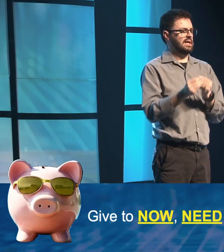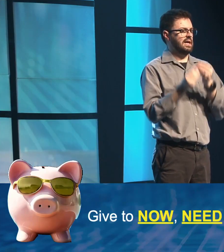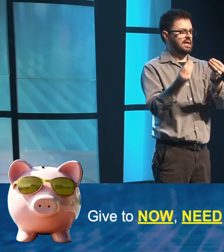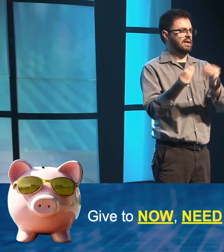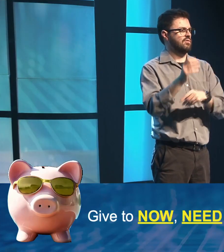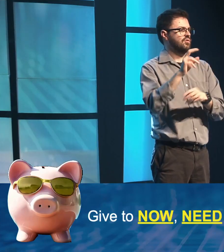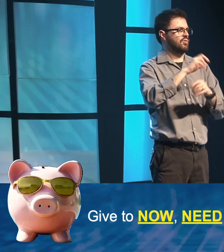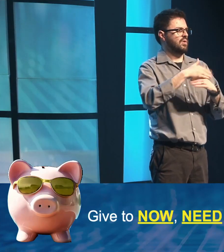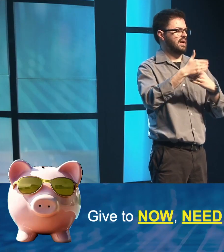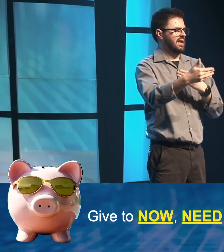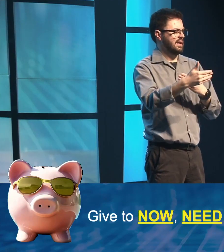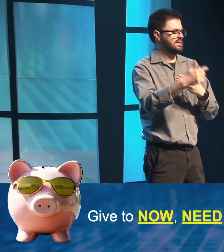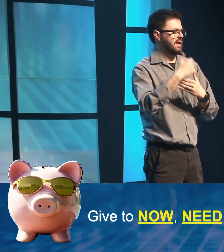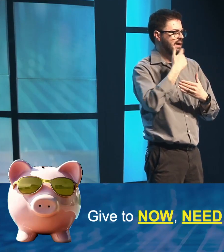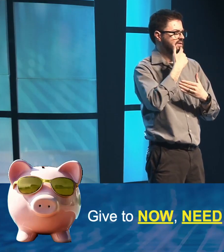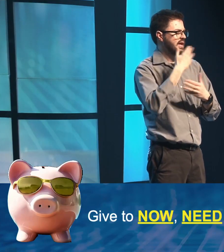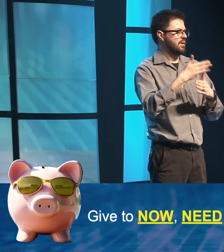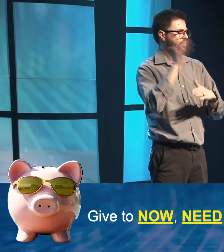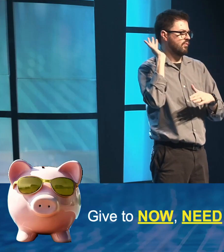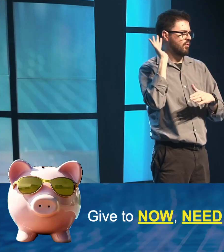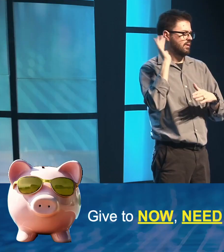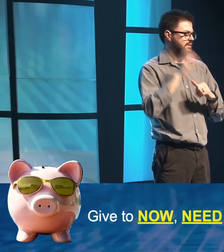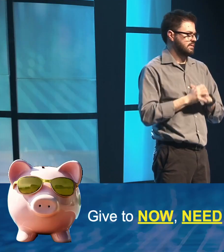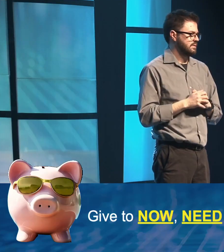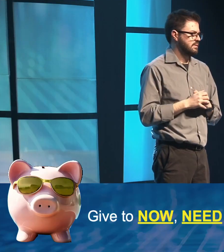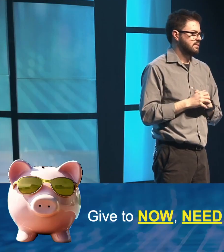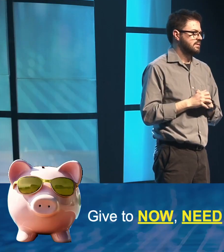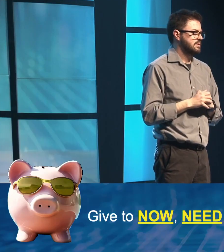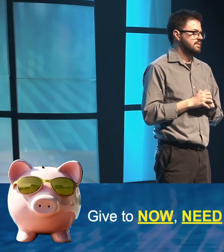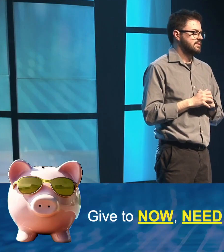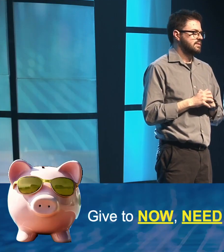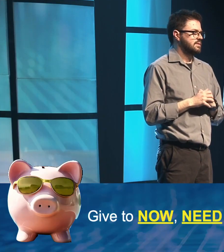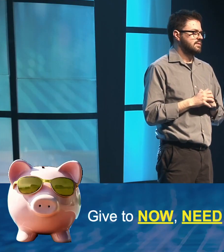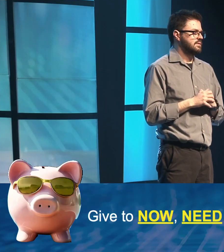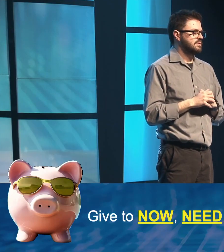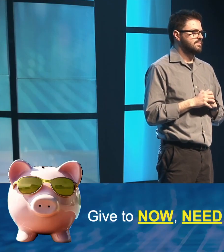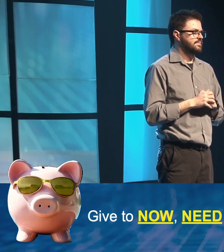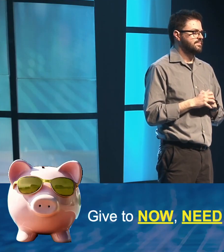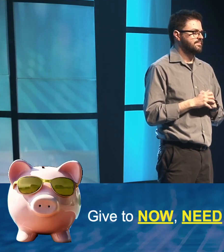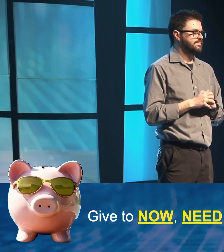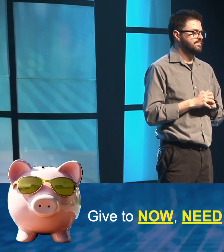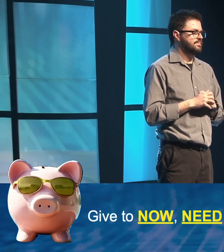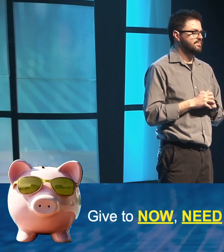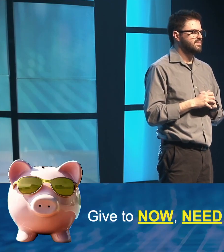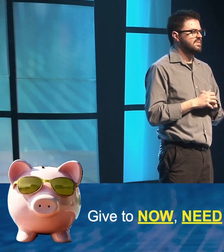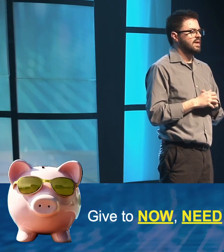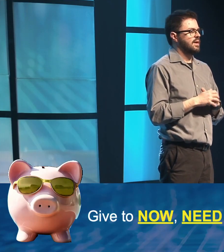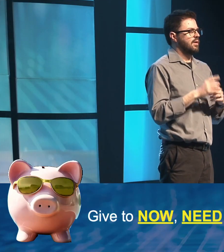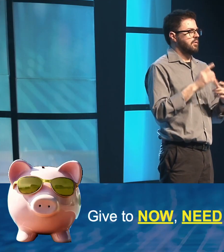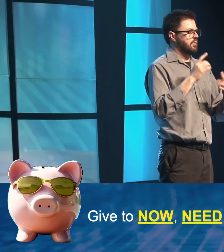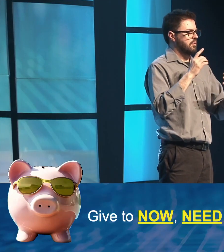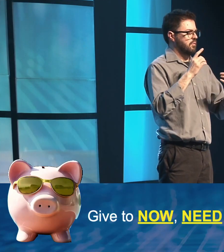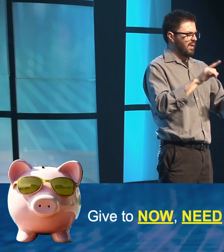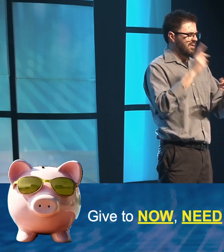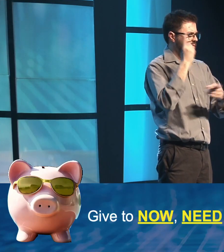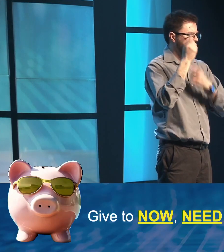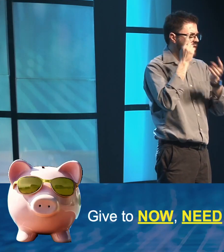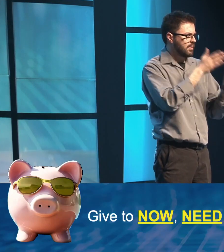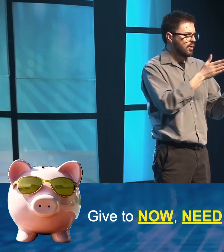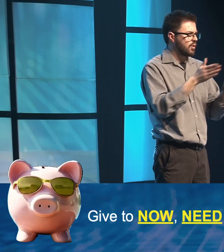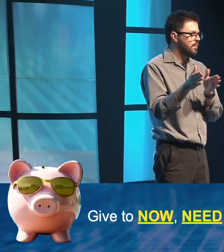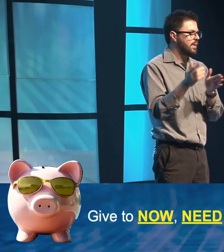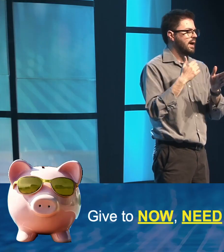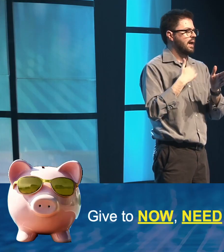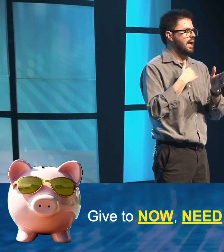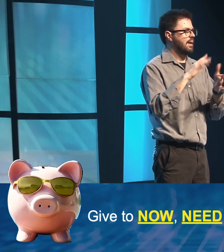been paying attention. Give to now, give to need, give to next. Now, as you think about this, I'm going to say something that you've